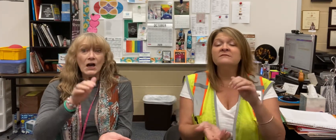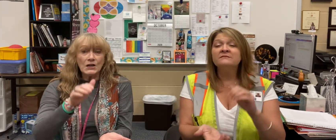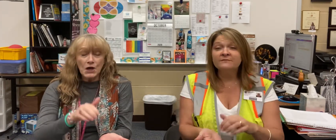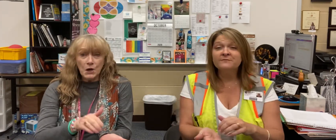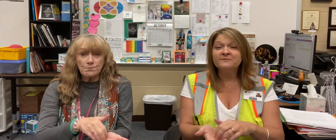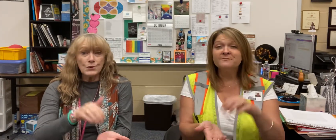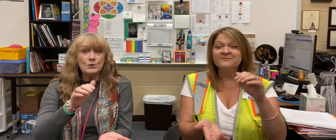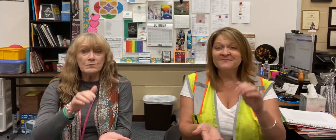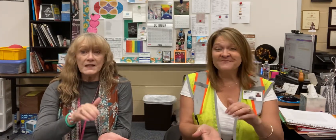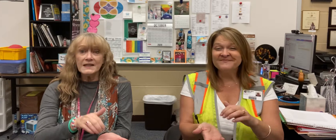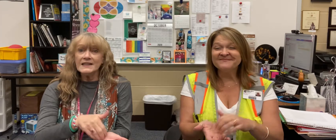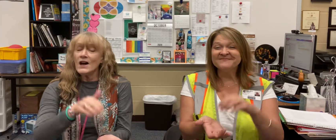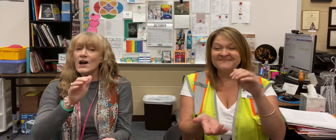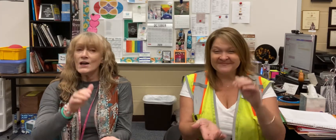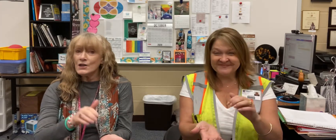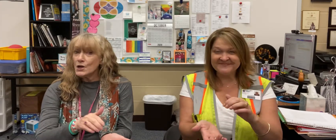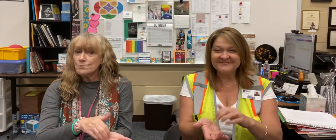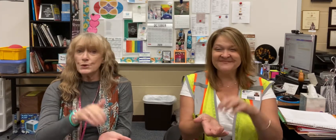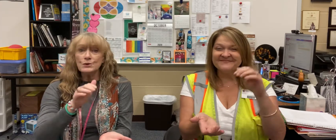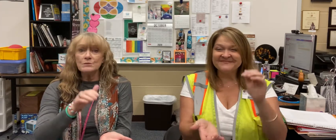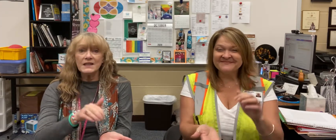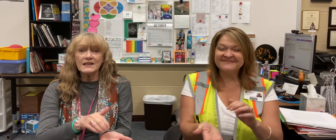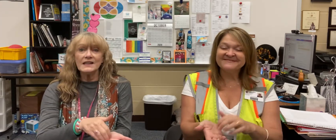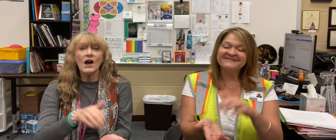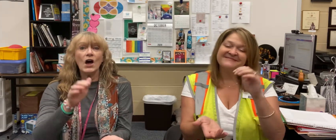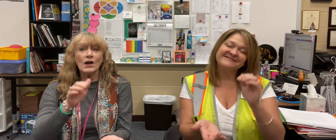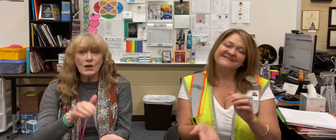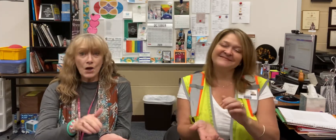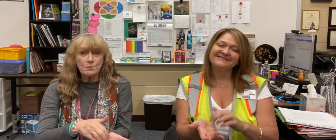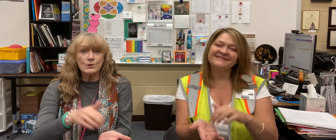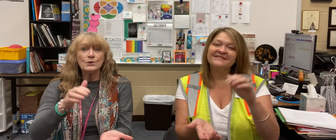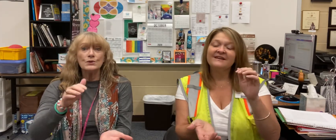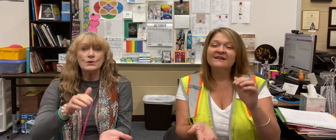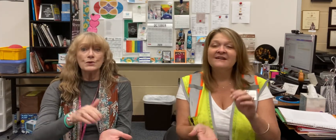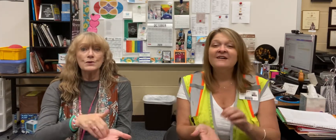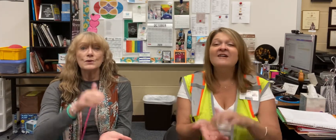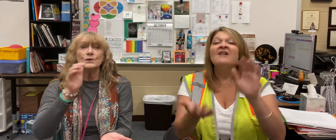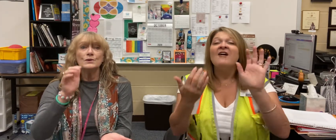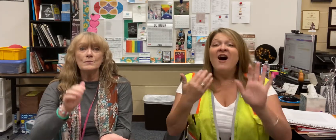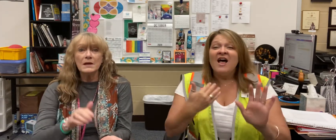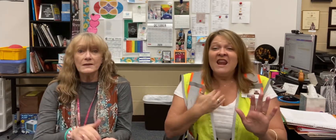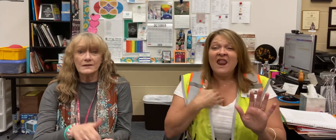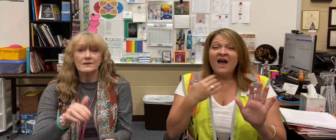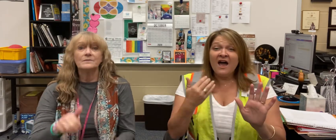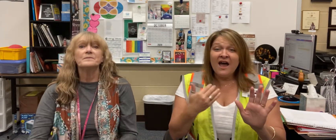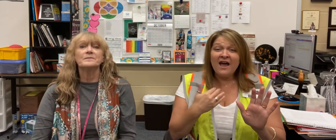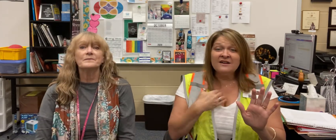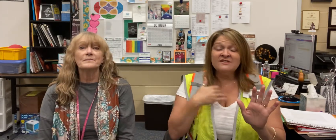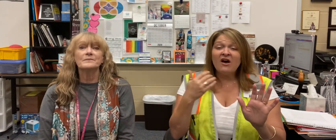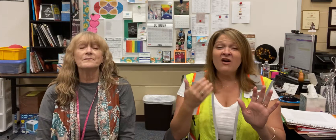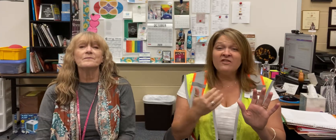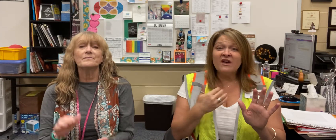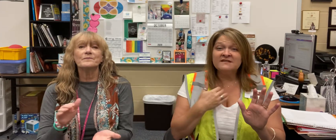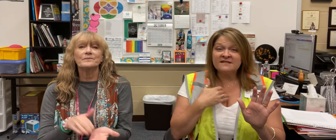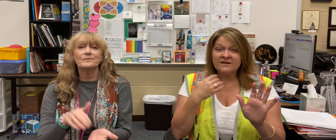ada, boom diddy ada, boom diddy ada, boom. Land of the